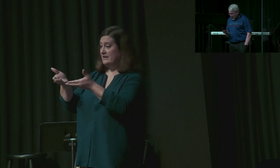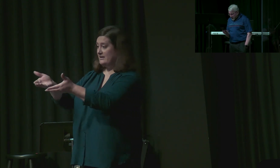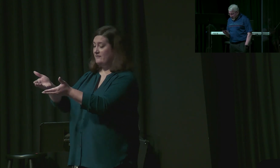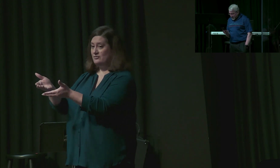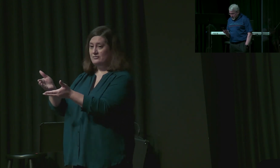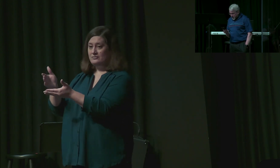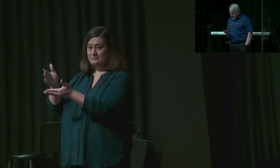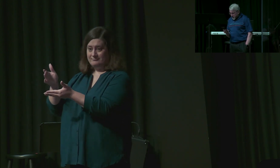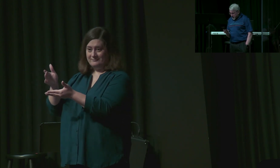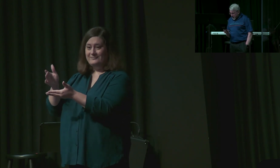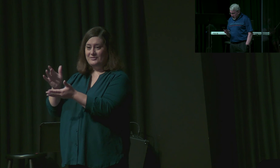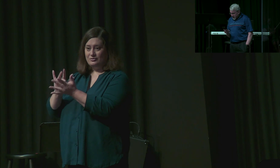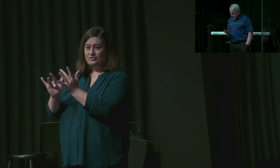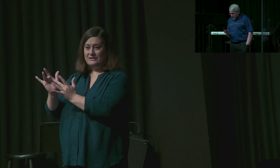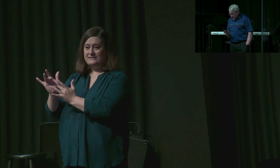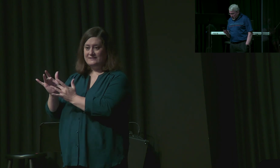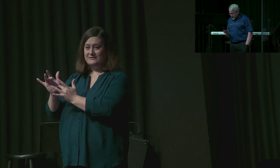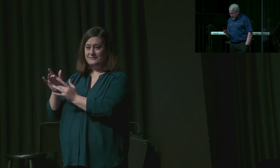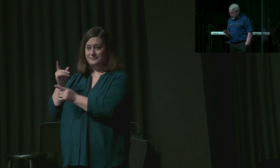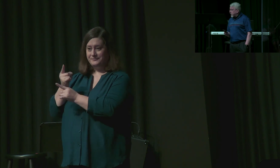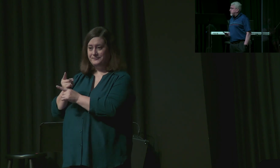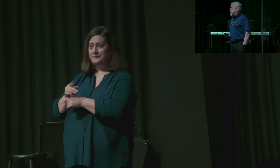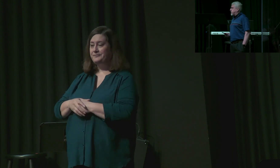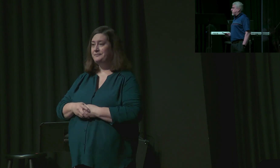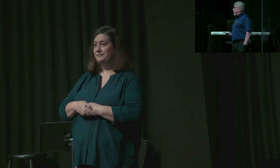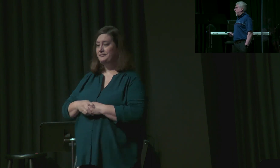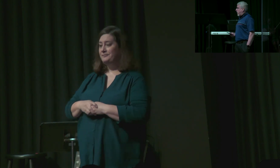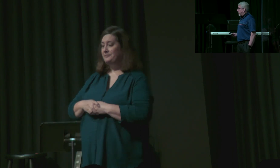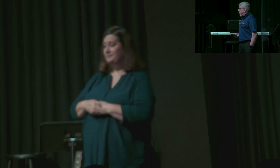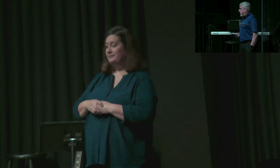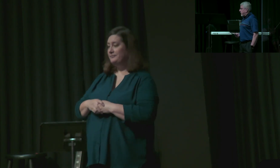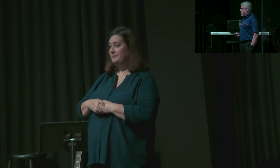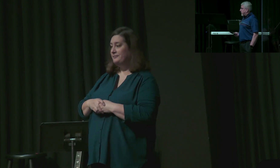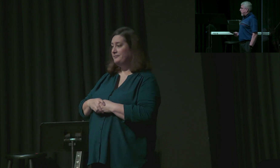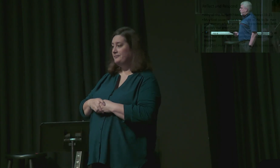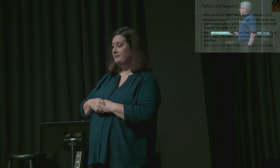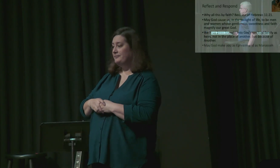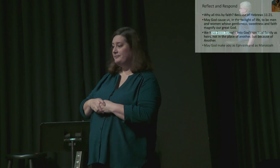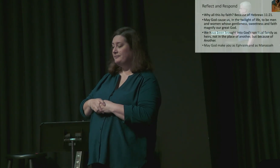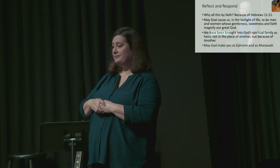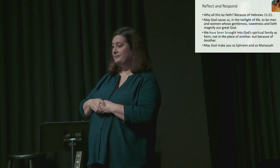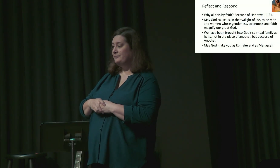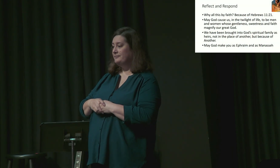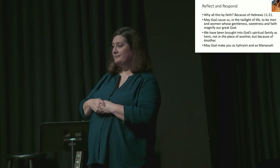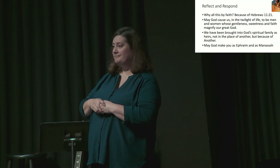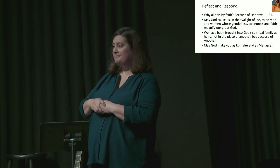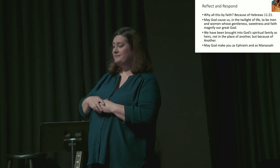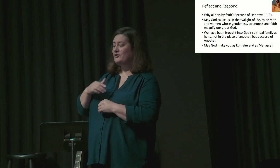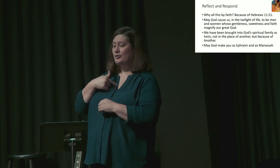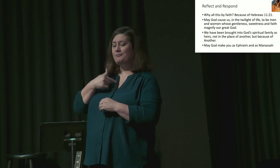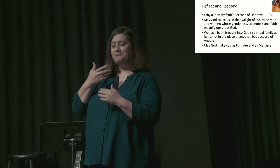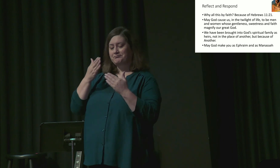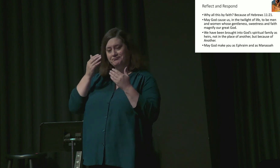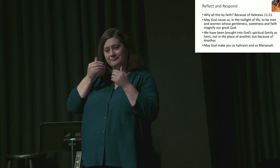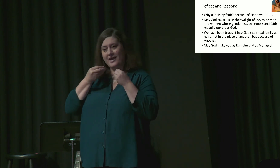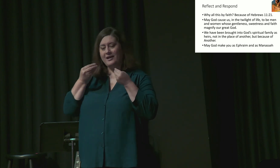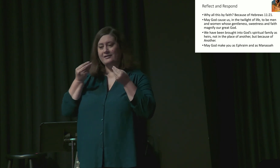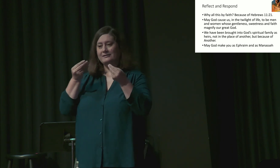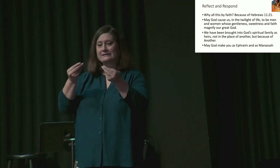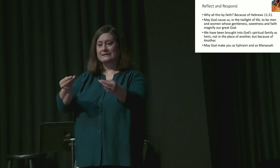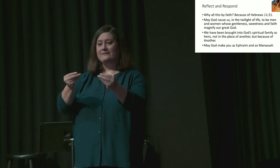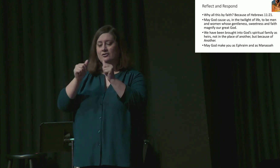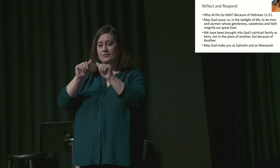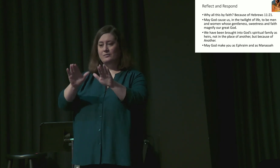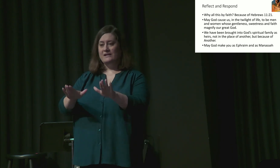and magnificent in the surprising purposes of God, I wish you this blessing. May